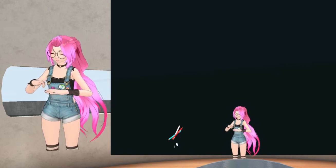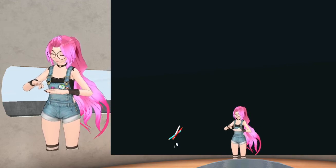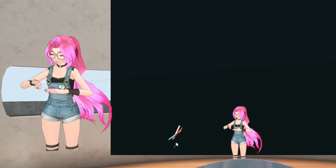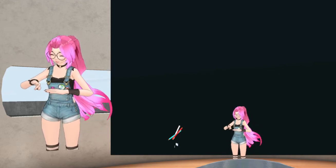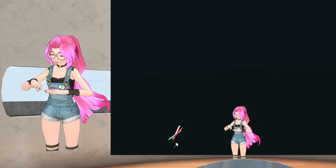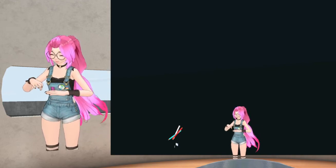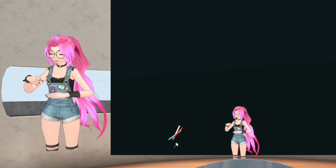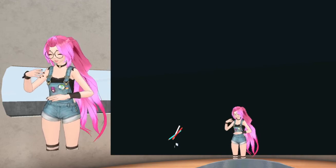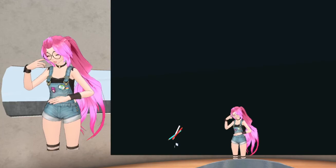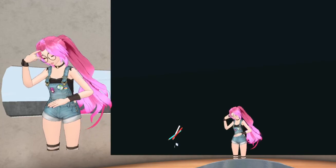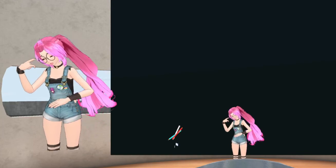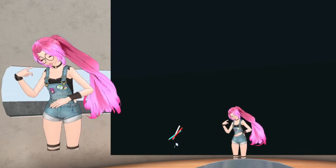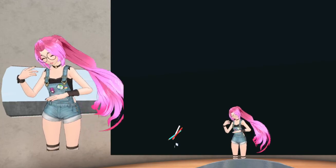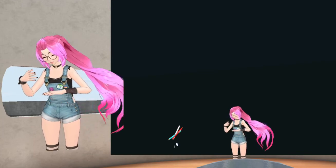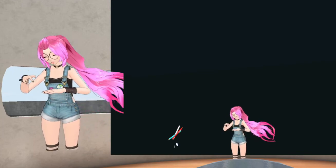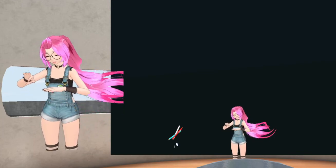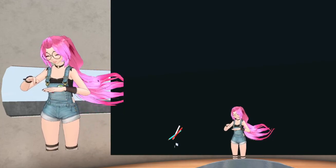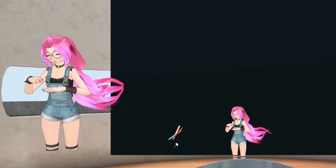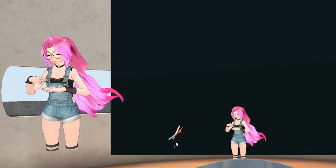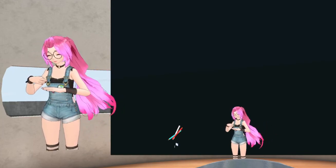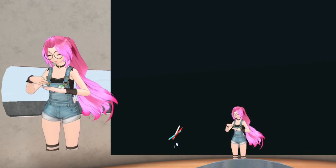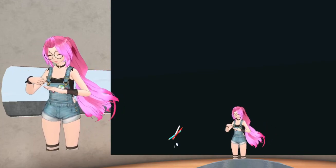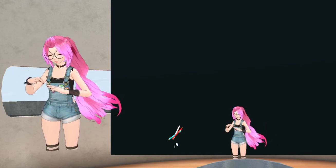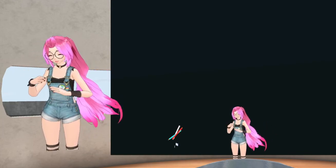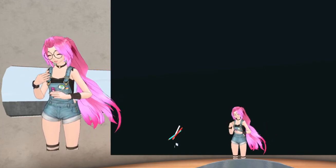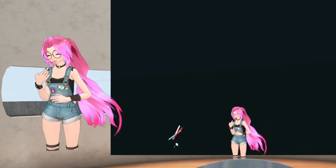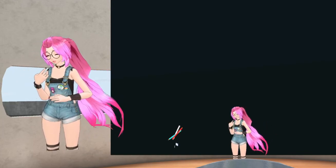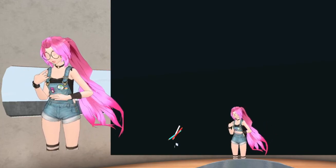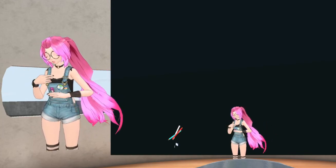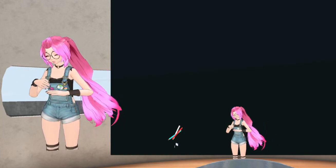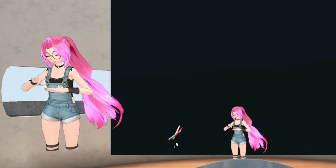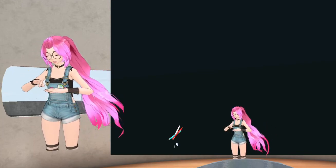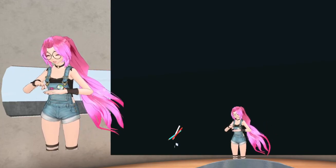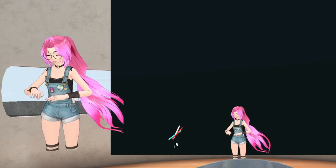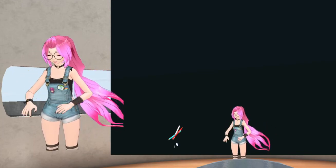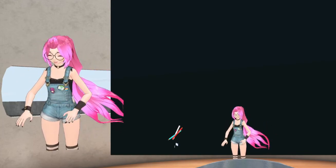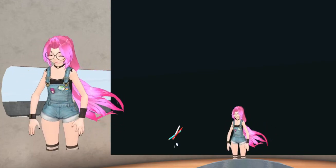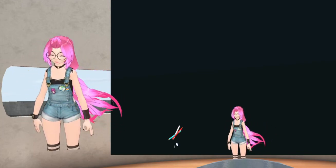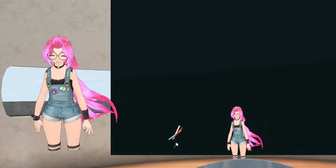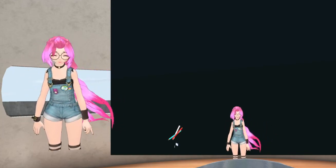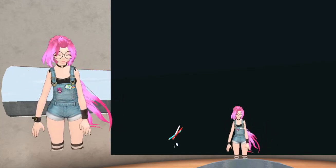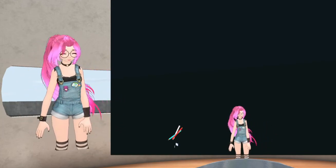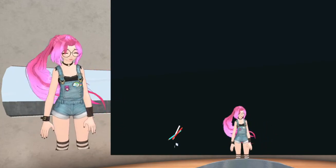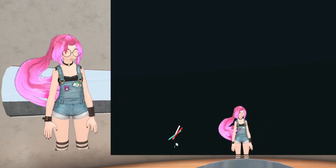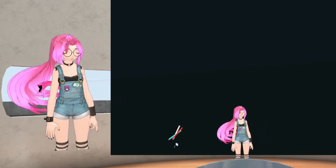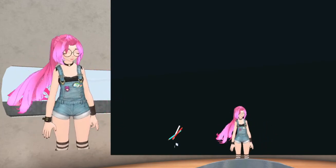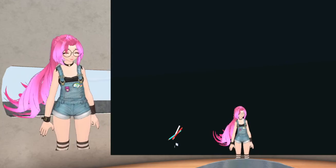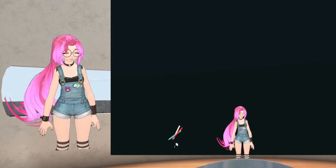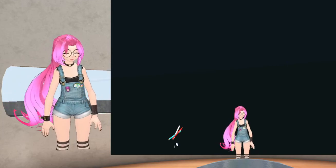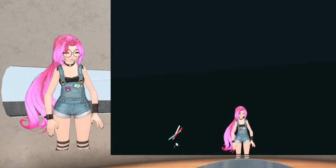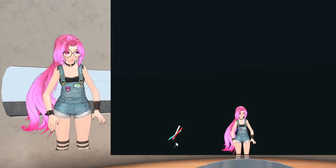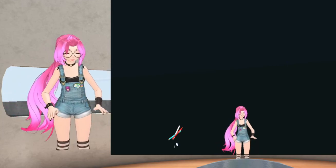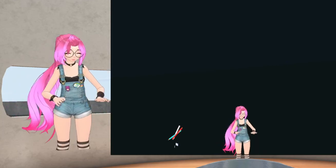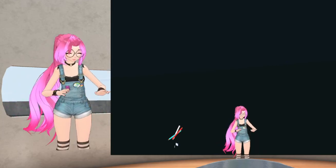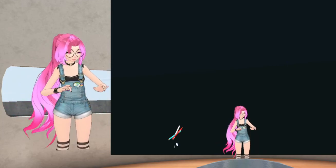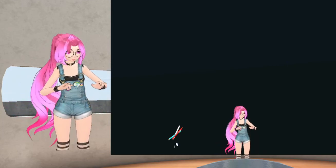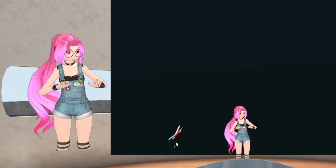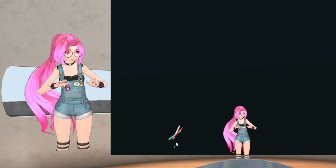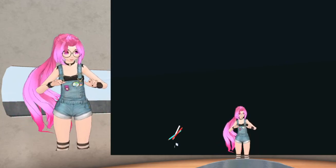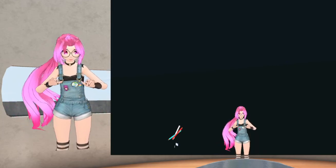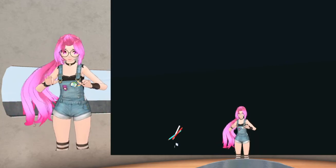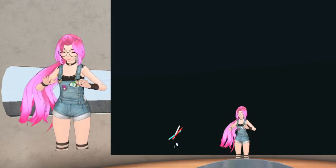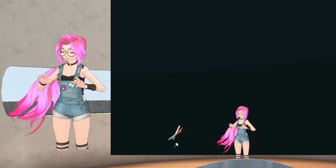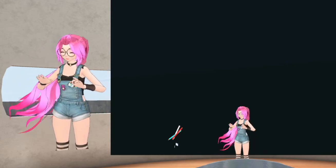nails. So you can say like black nail polish, or like pink nail polish, whatever. Yeah. Good question. Is